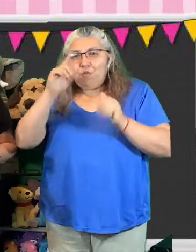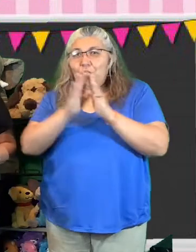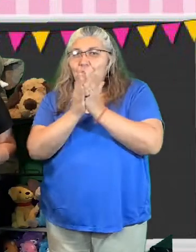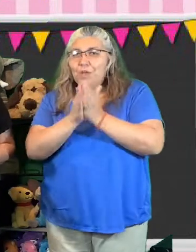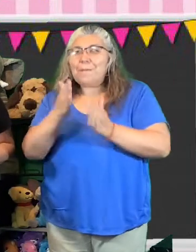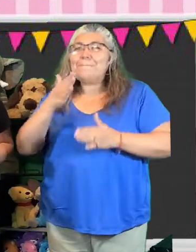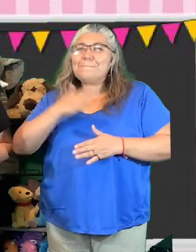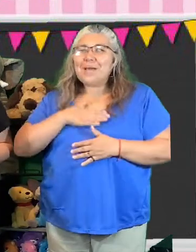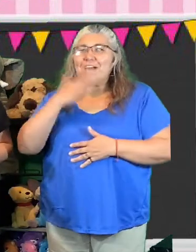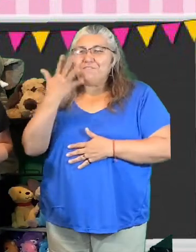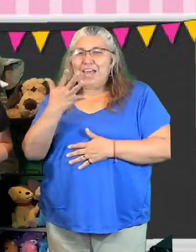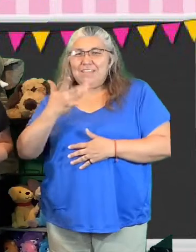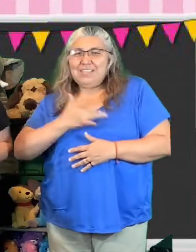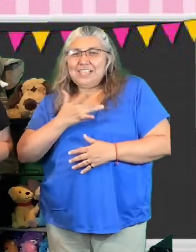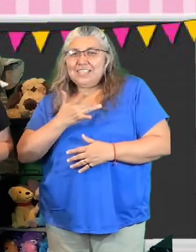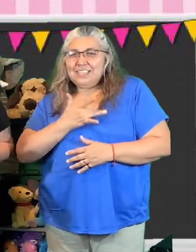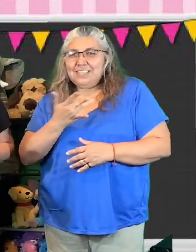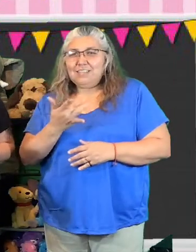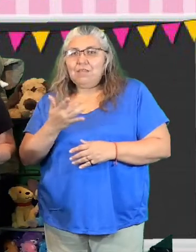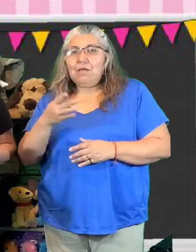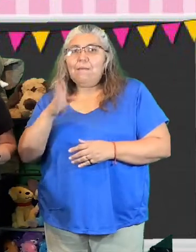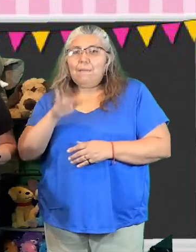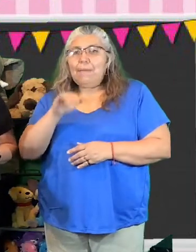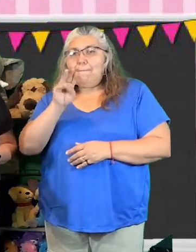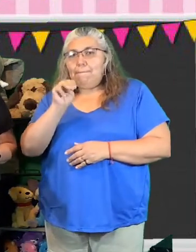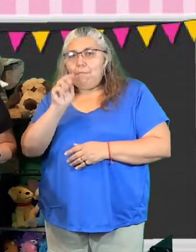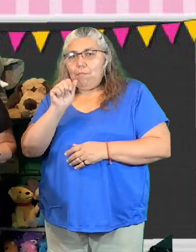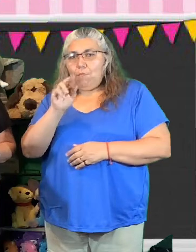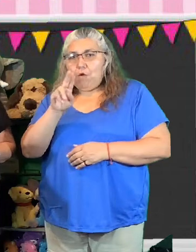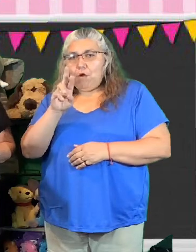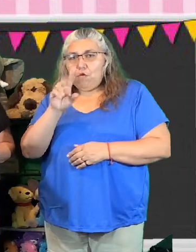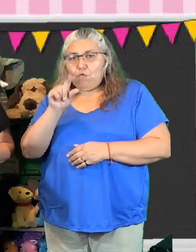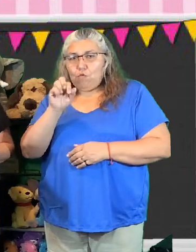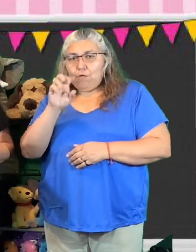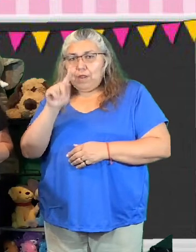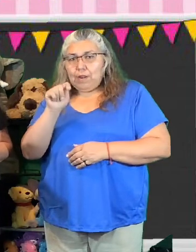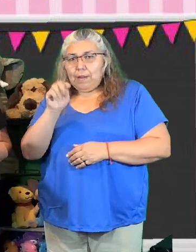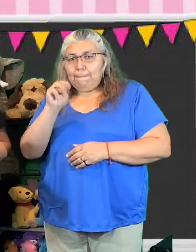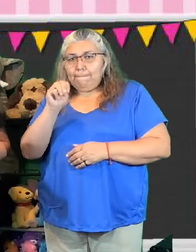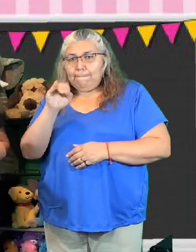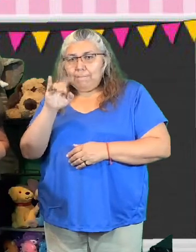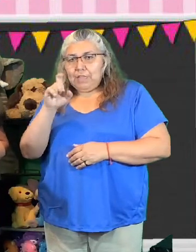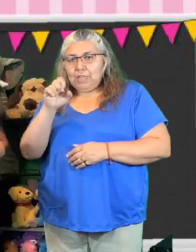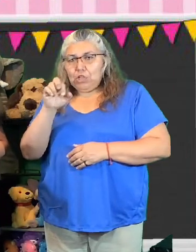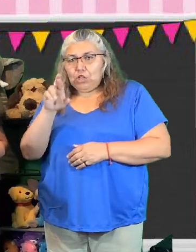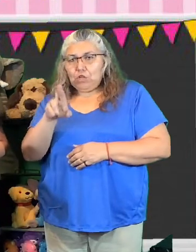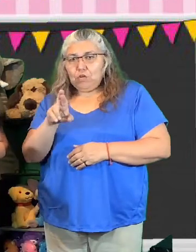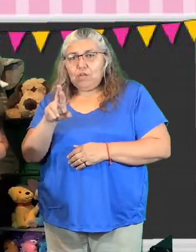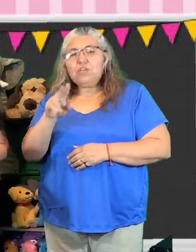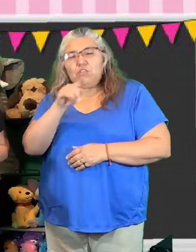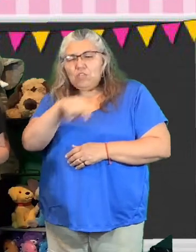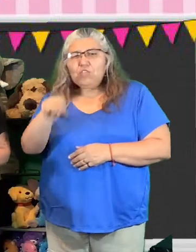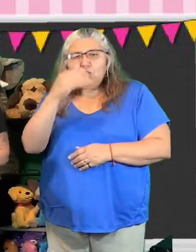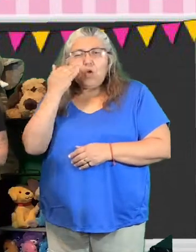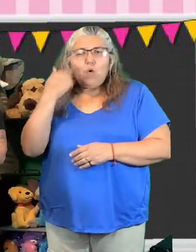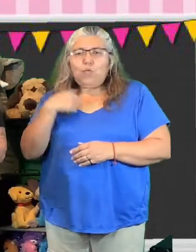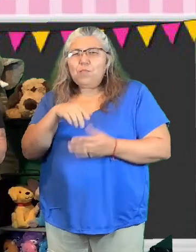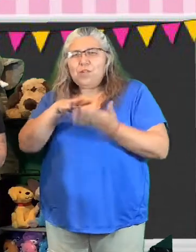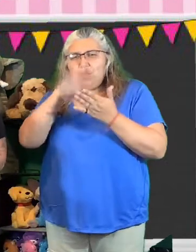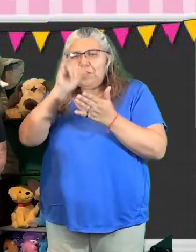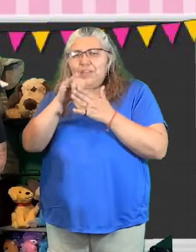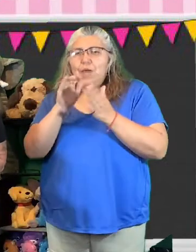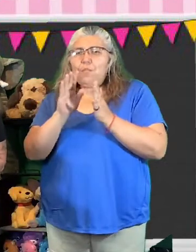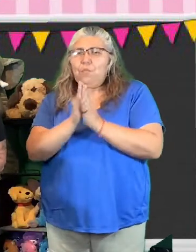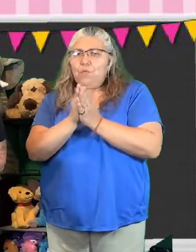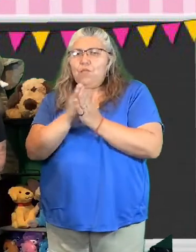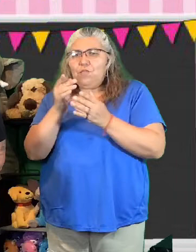My Five Senses by Margaret Miller. And you guys know we've been learning that book for a little while now. So I'm